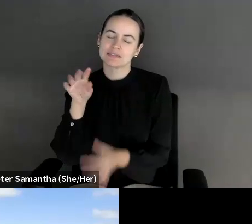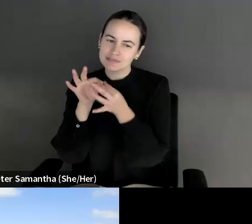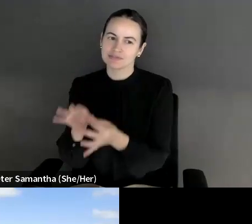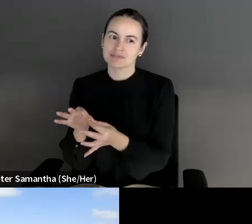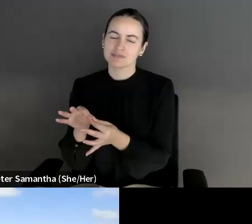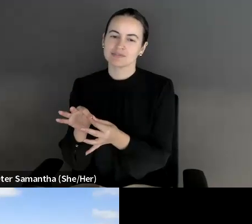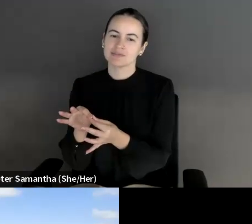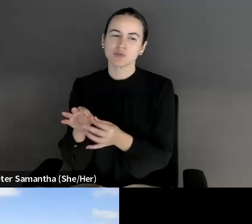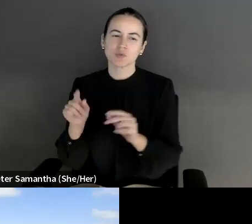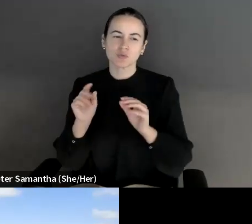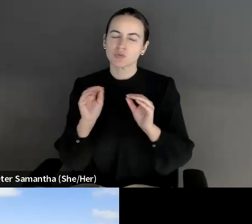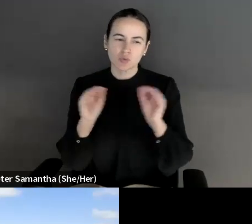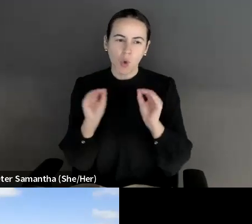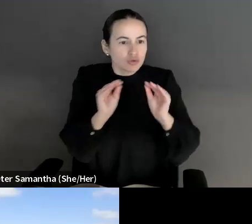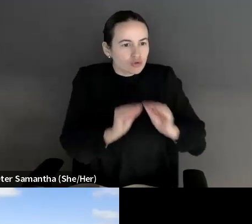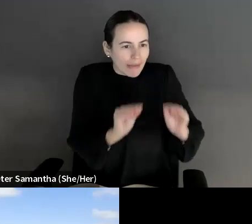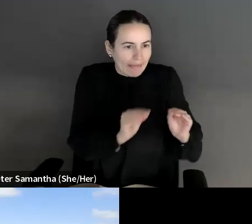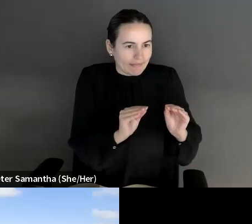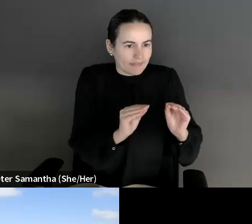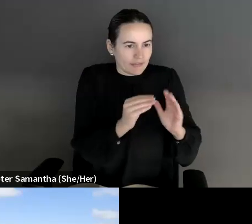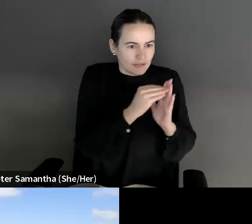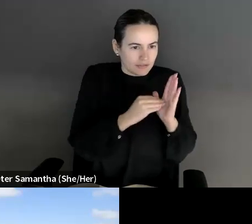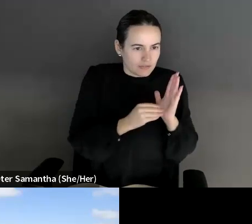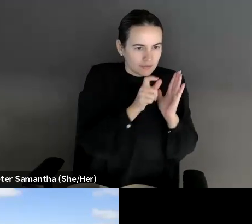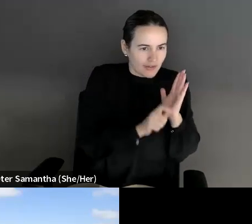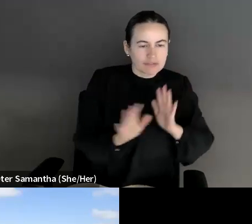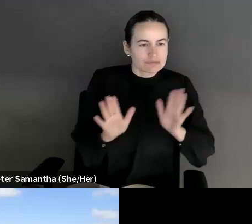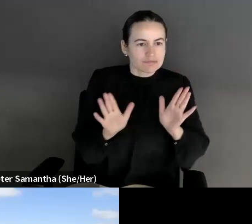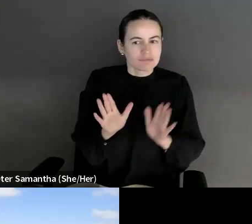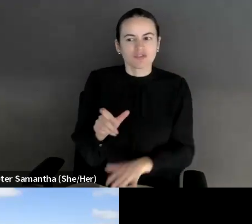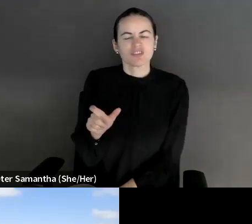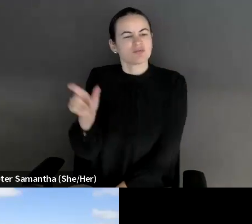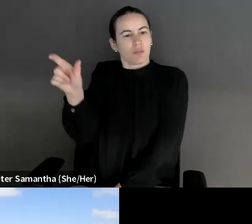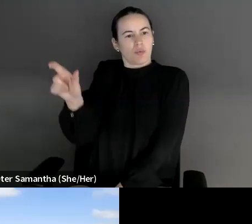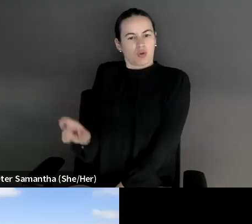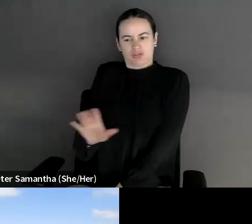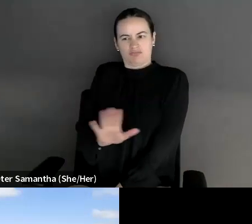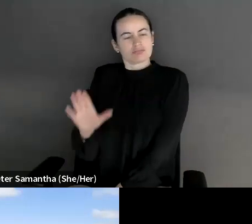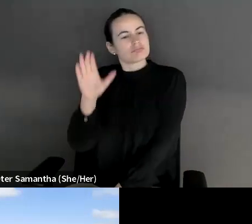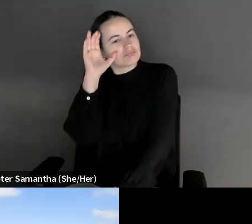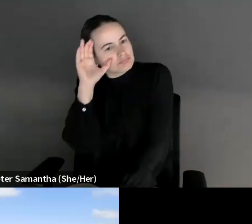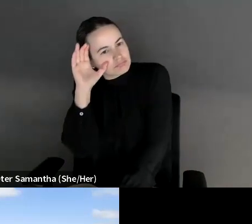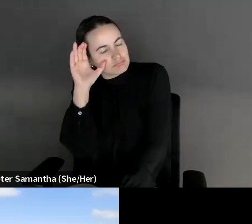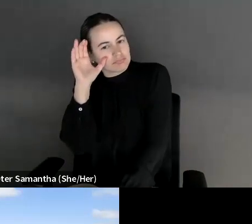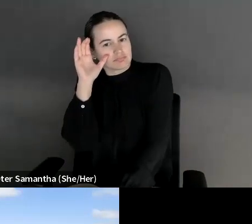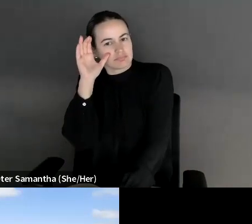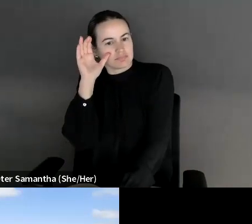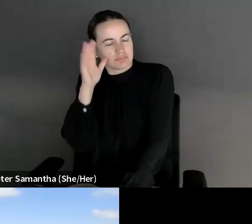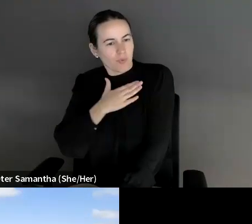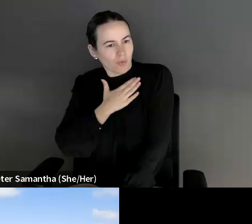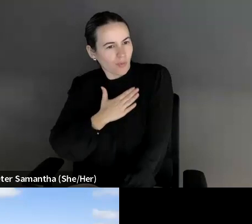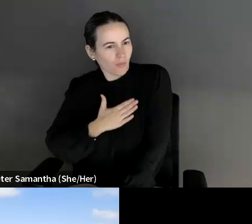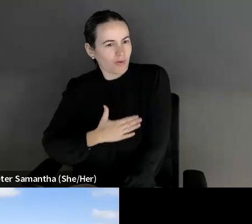would make of fluency and how that relates to your theoretical definition of, I